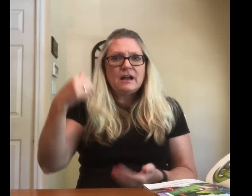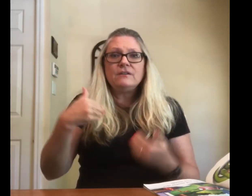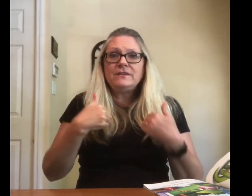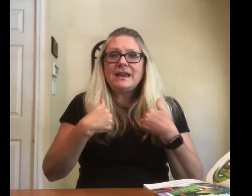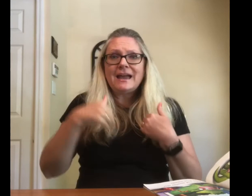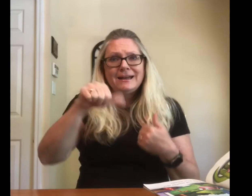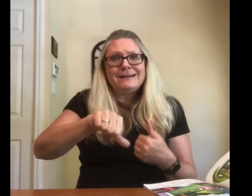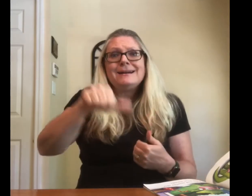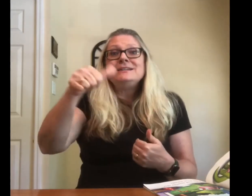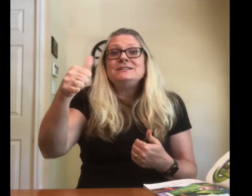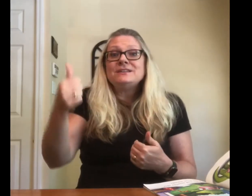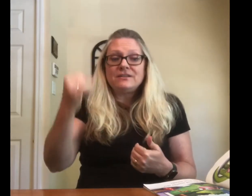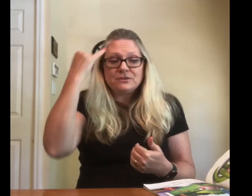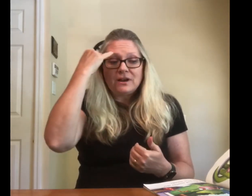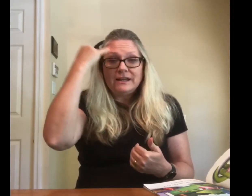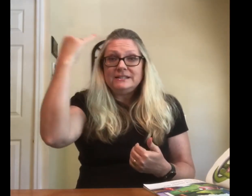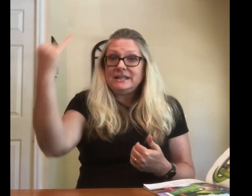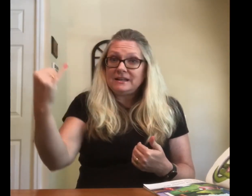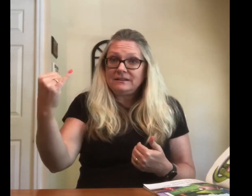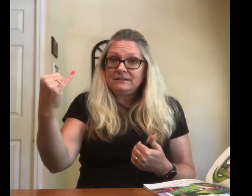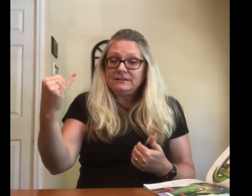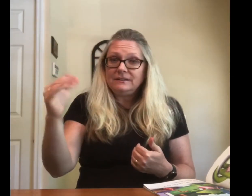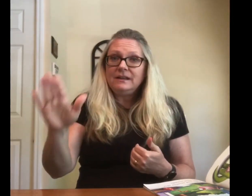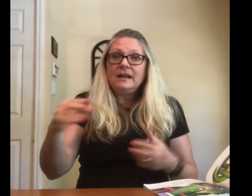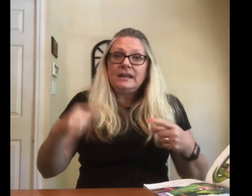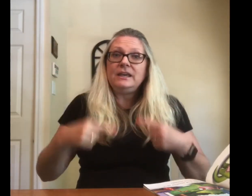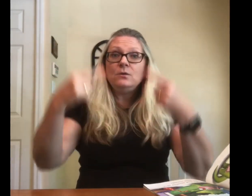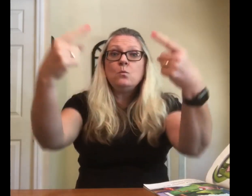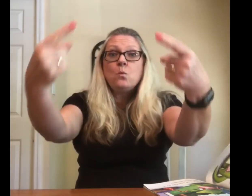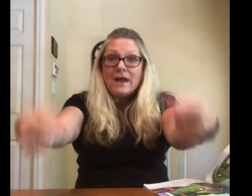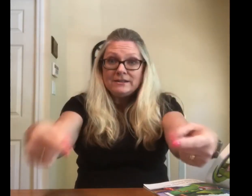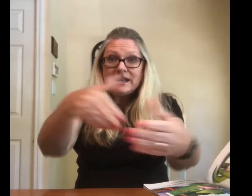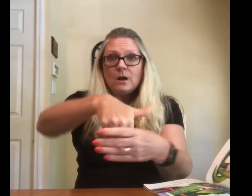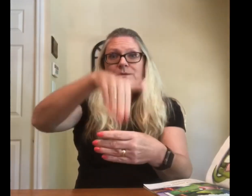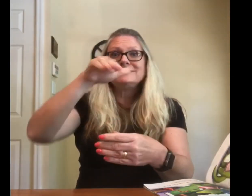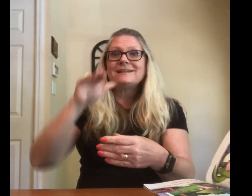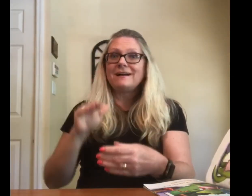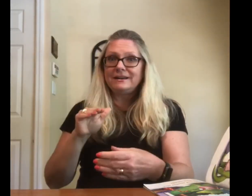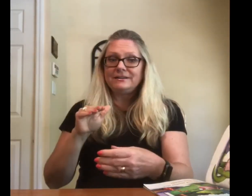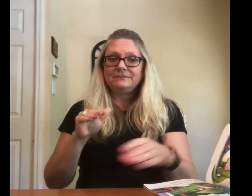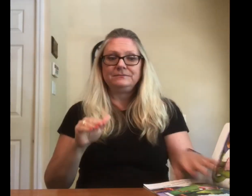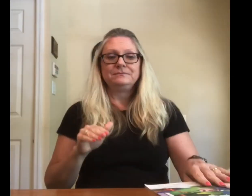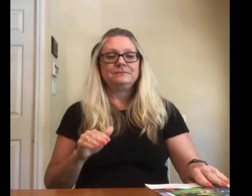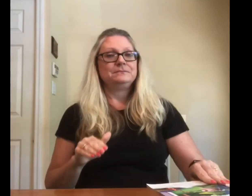Alfie had another idea. He went outside.